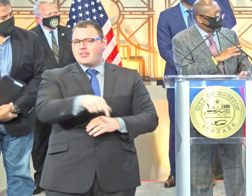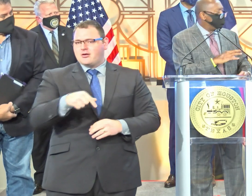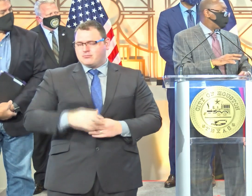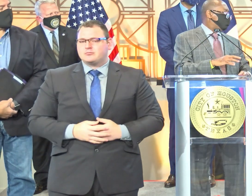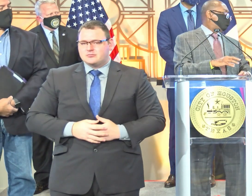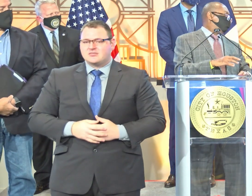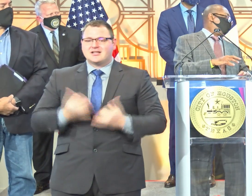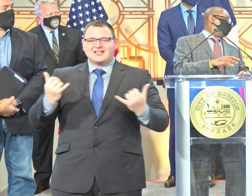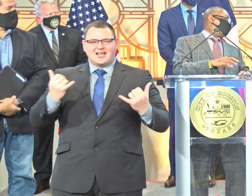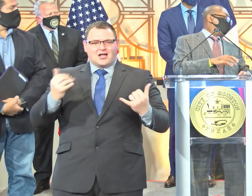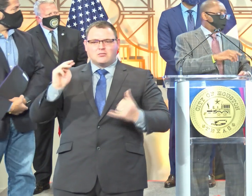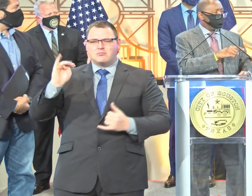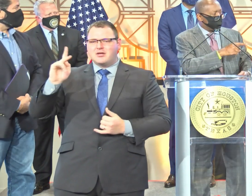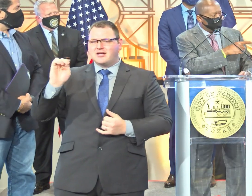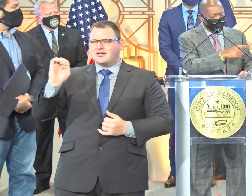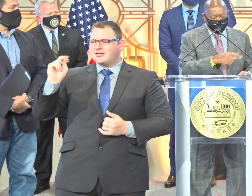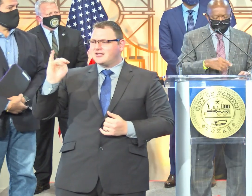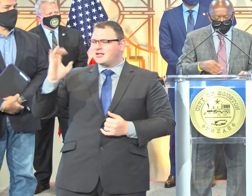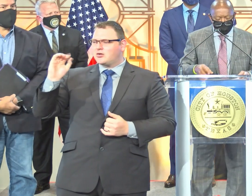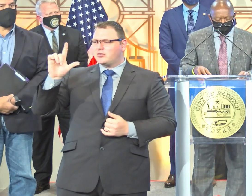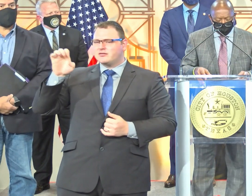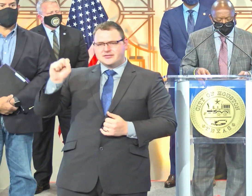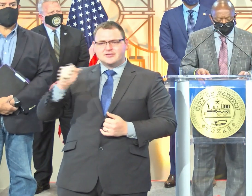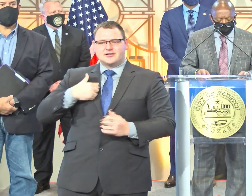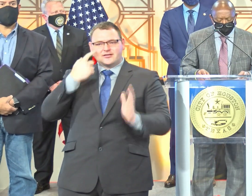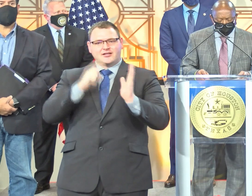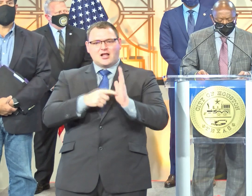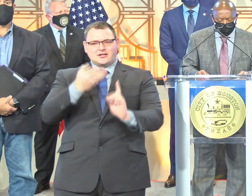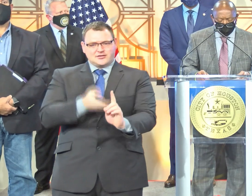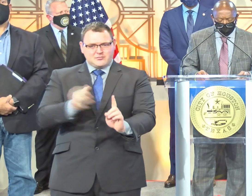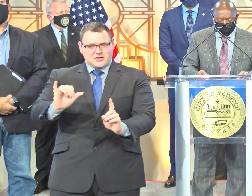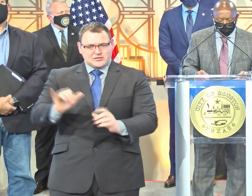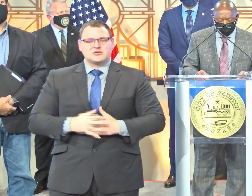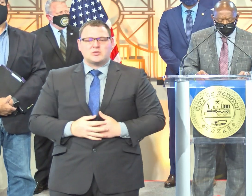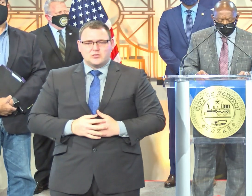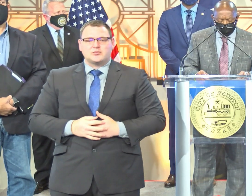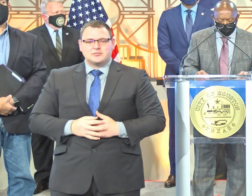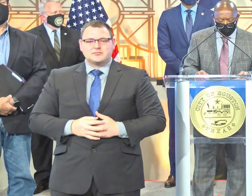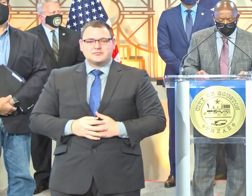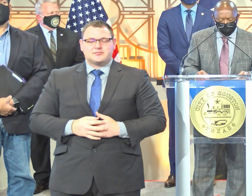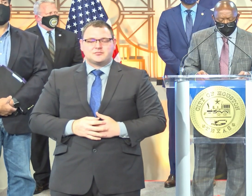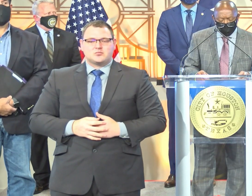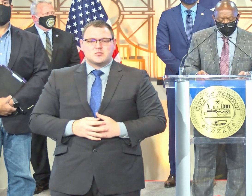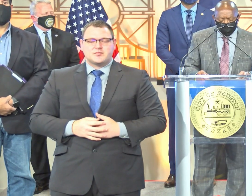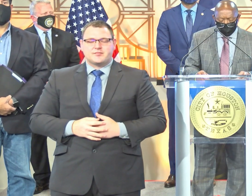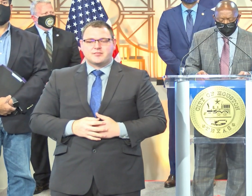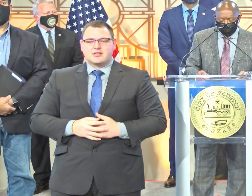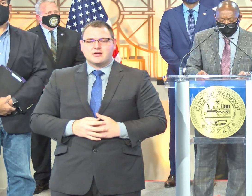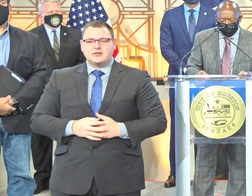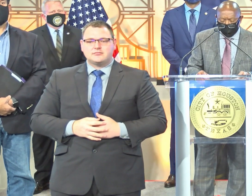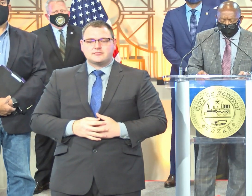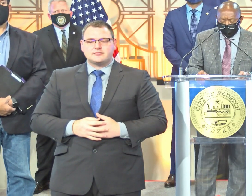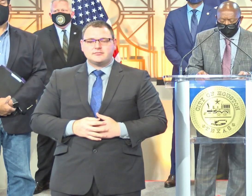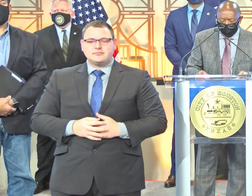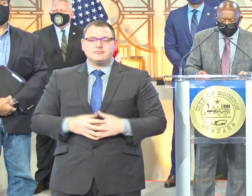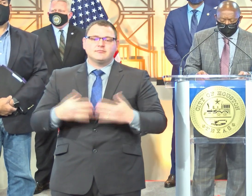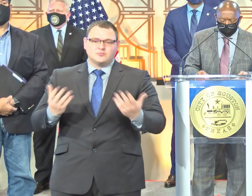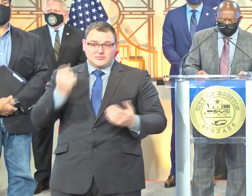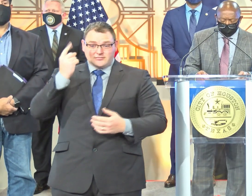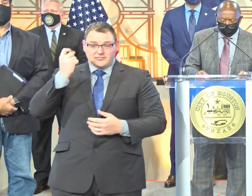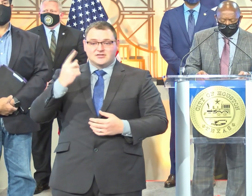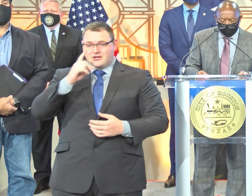partner. Mike, there he is. Mike, let me just acknowledge you from the very beginning as well. Due to underlying